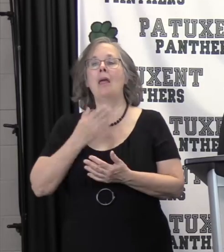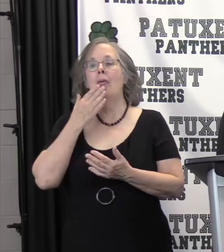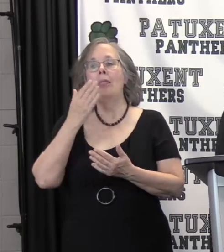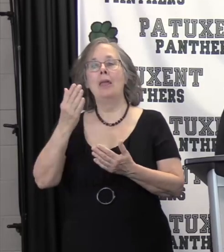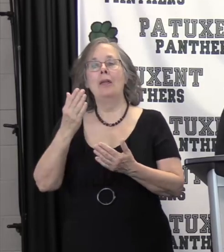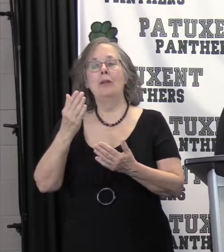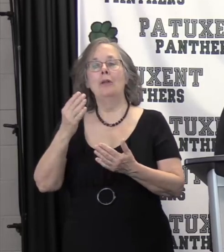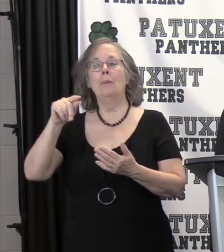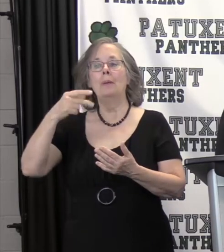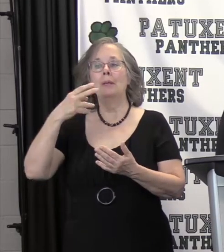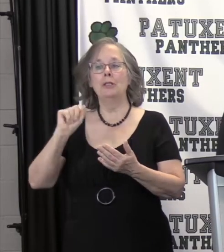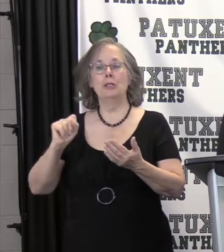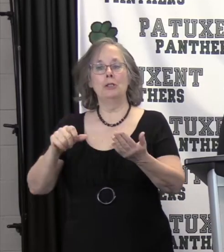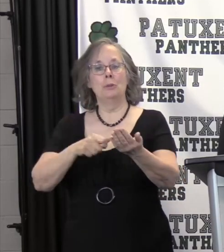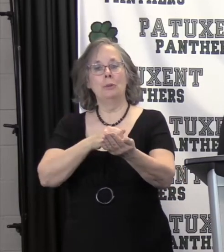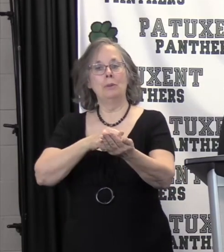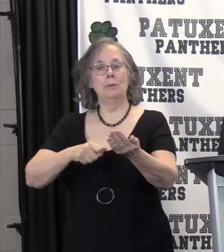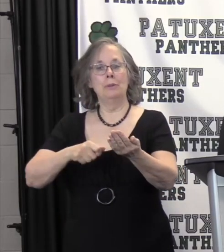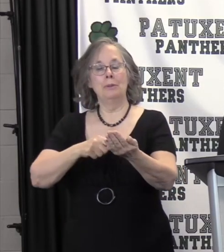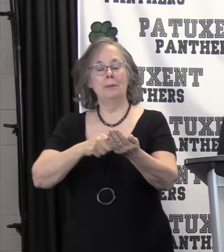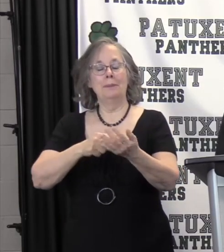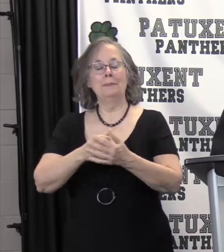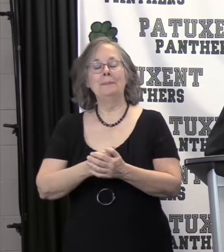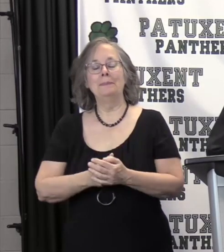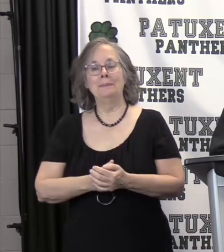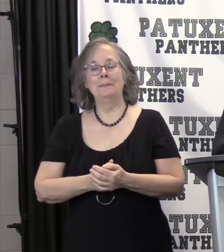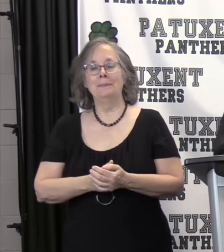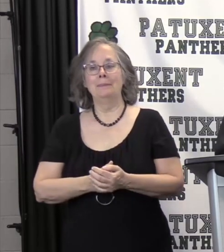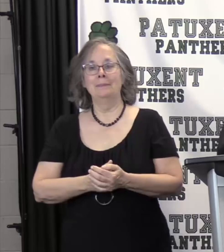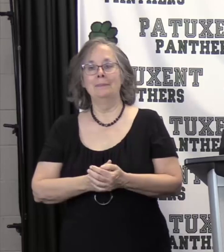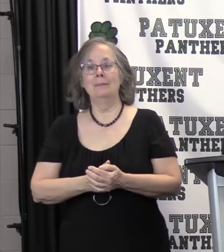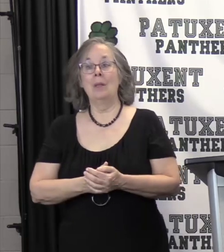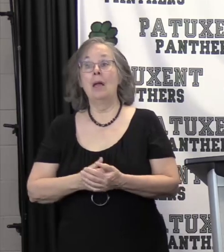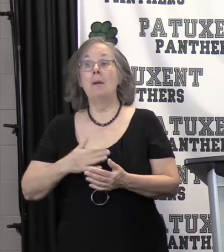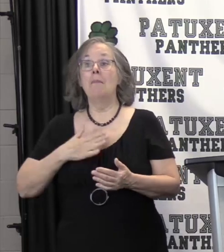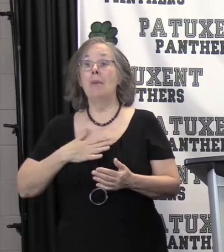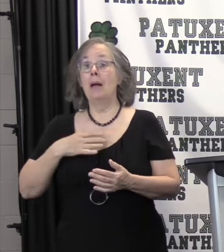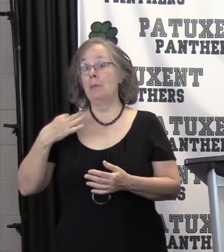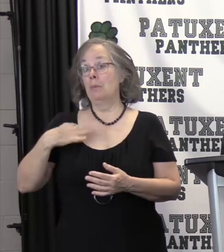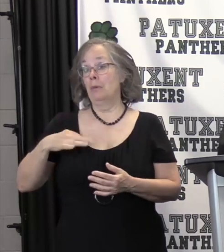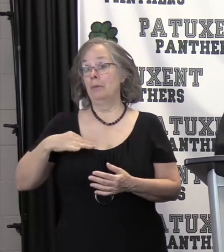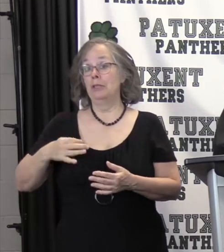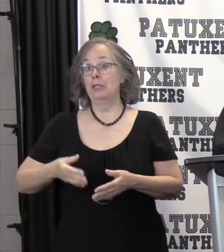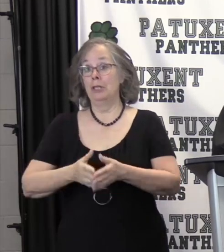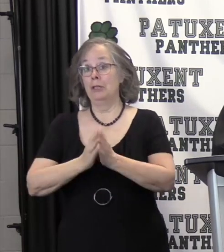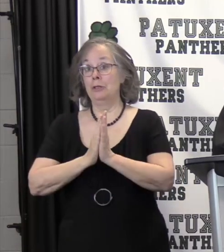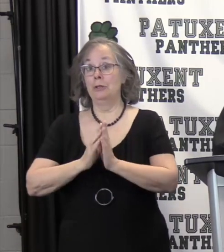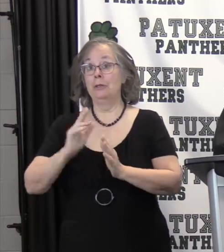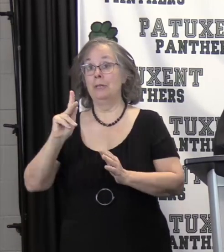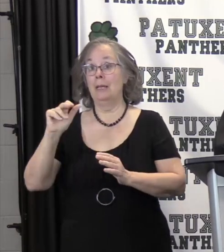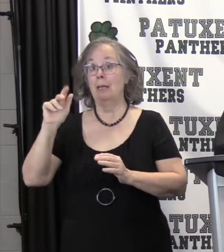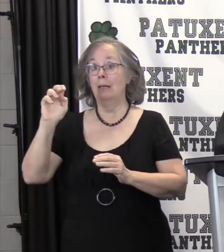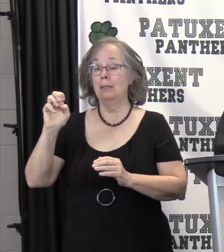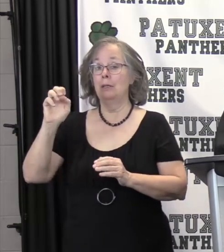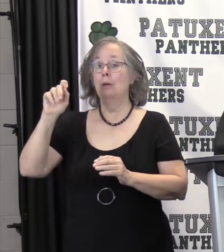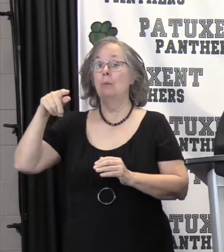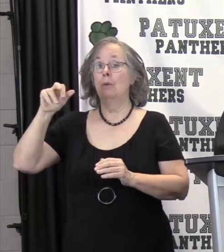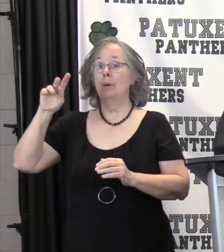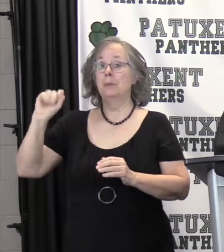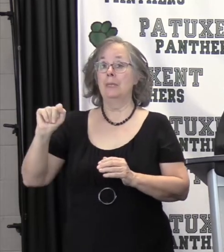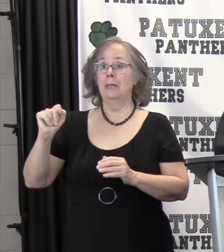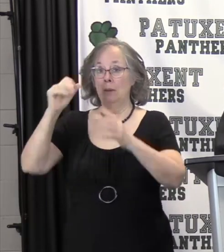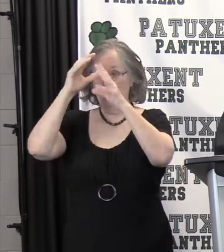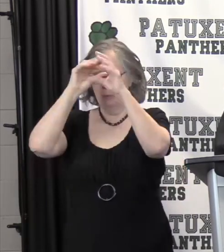Thank you, PHS Chamber Orchestra. It is my privilege to introduce Kate Peremski, president of the class